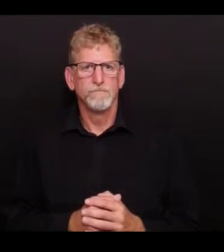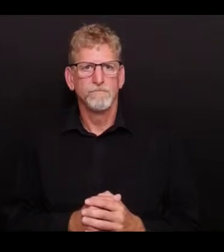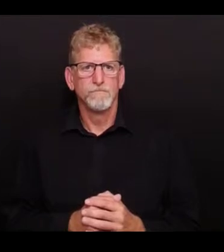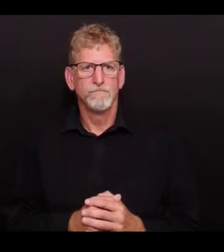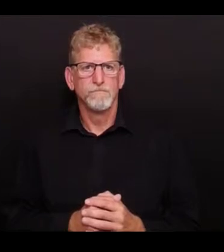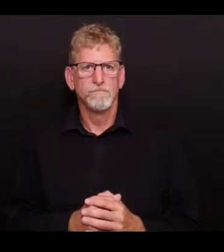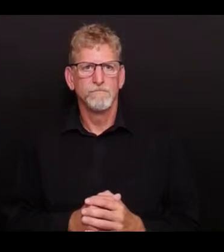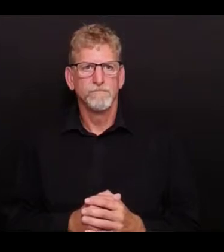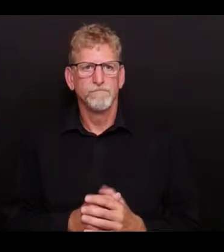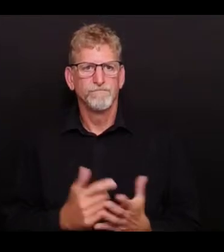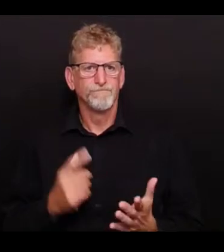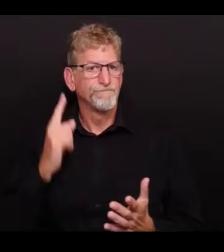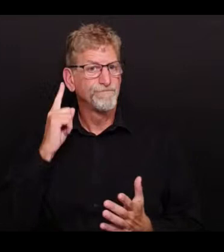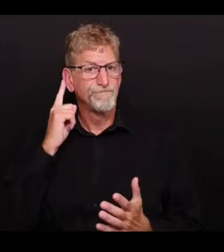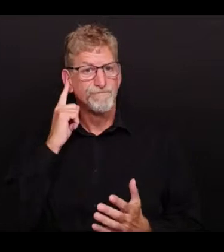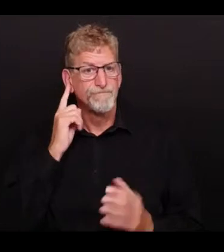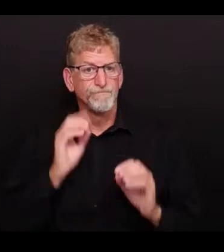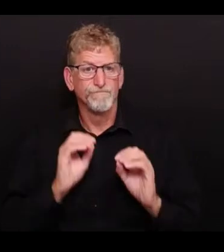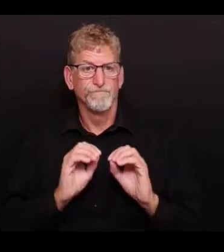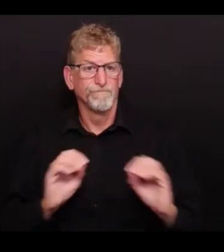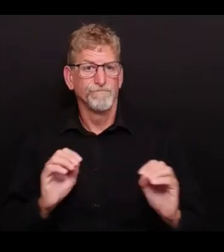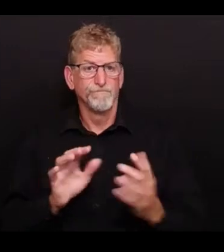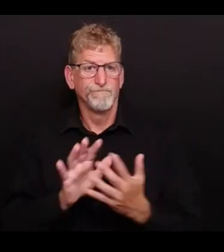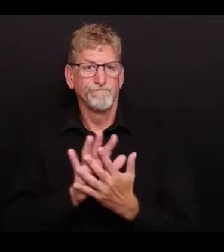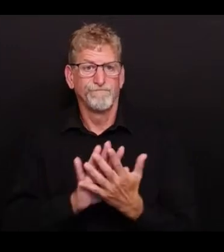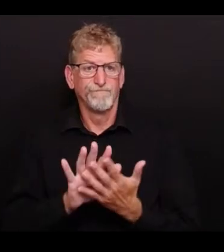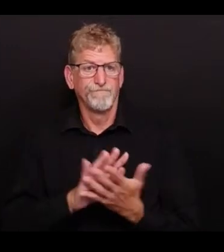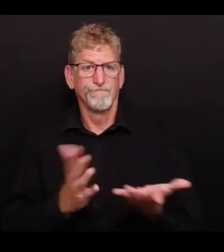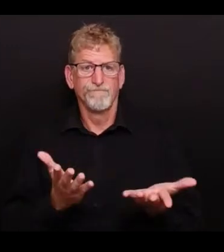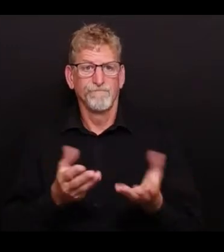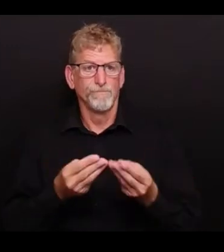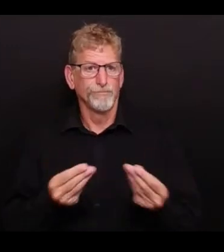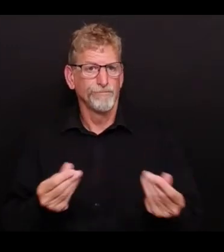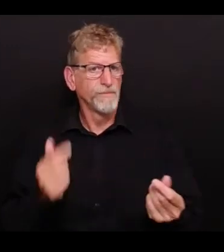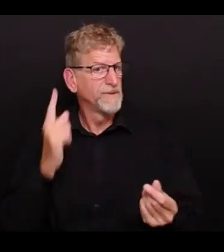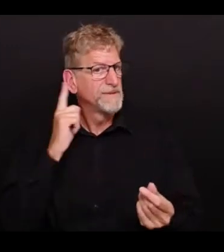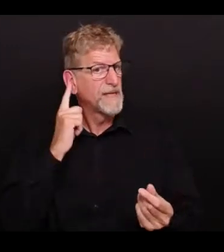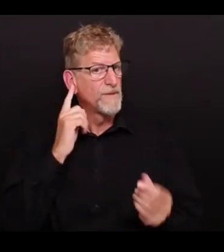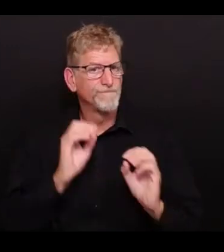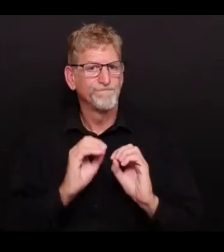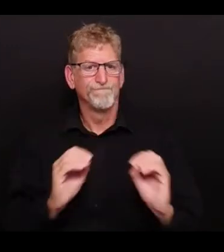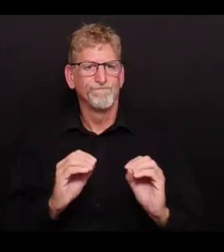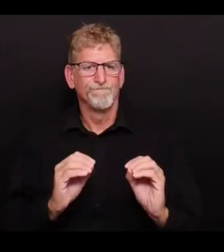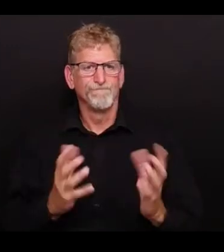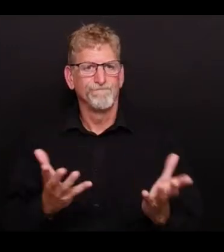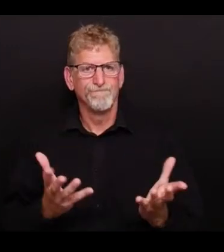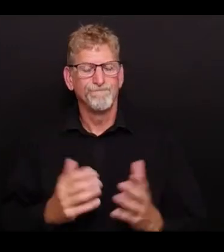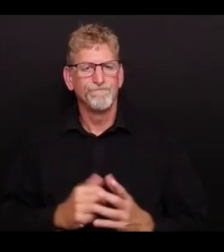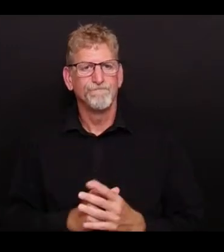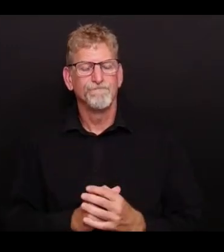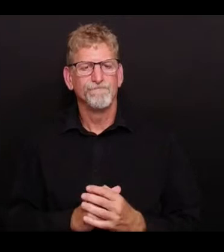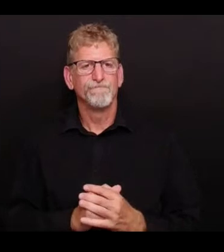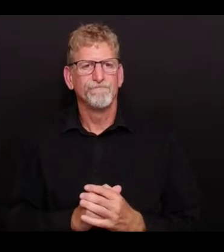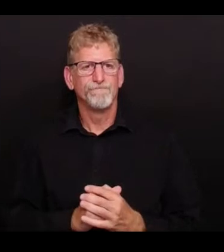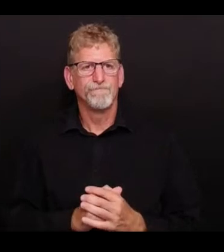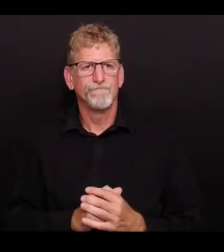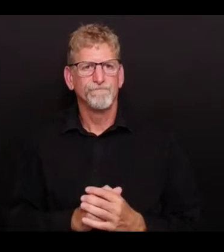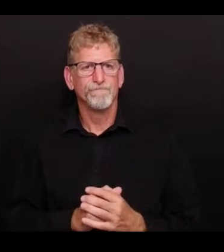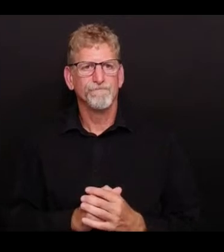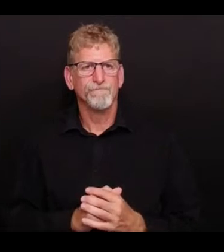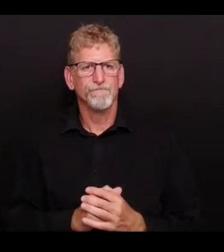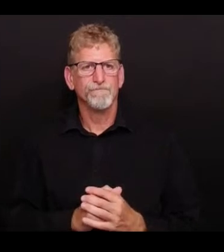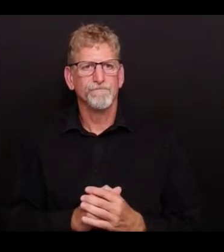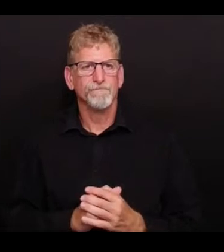of 79.5%. The 6 May Black and Hispanic communities have consistently seen the highest gains week over